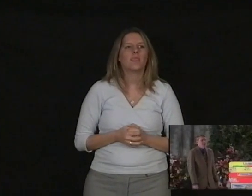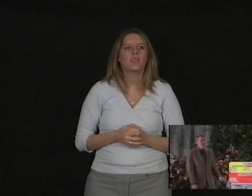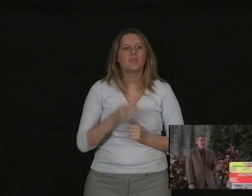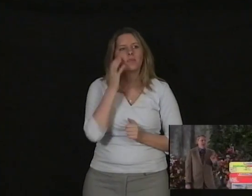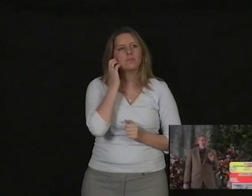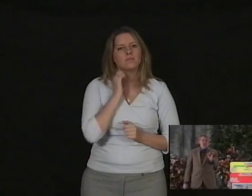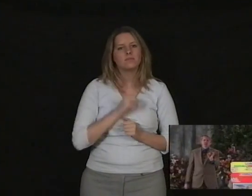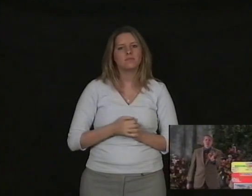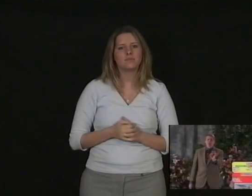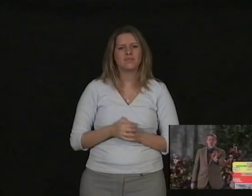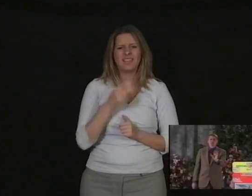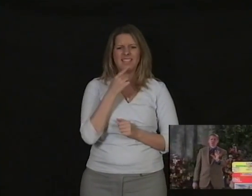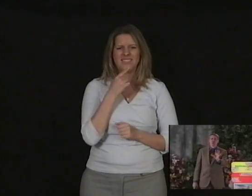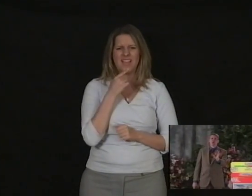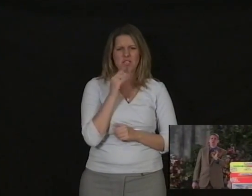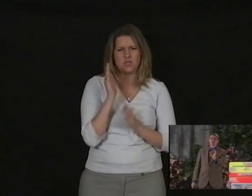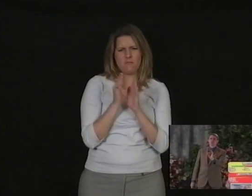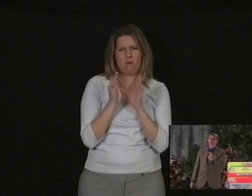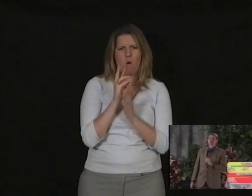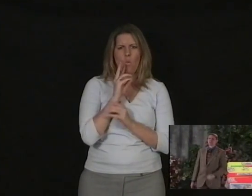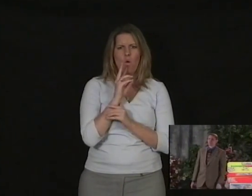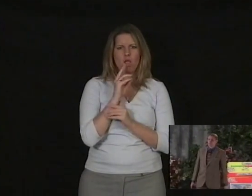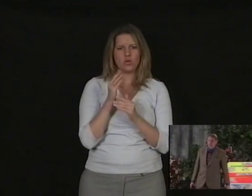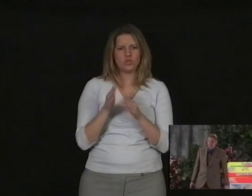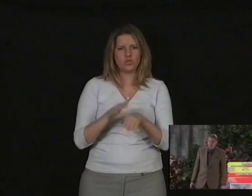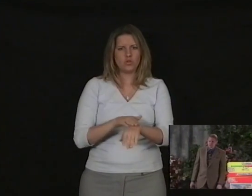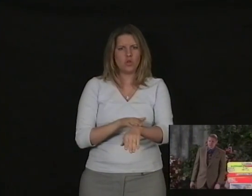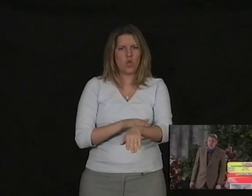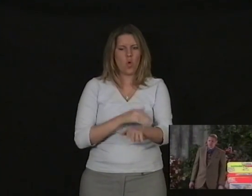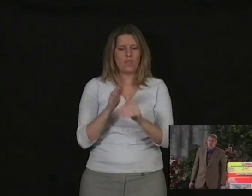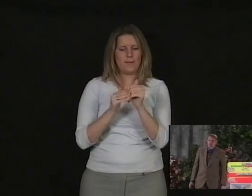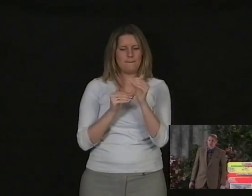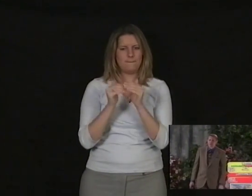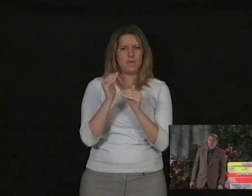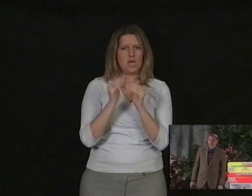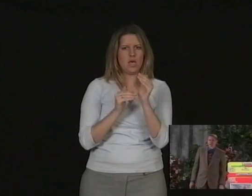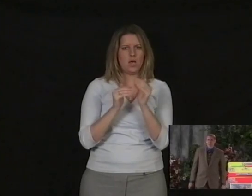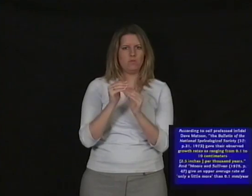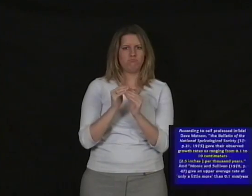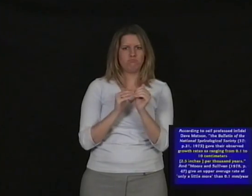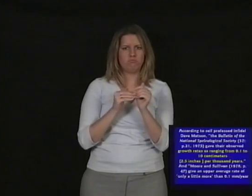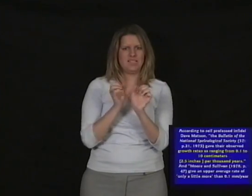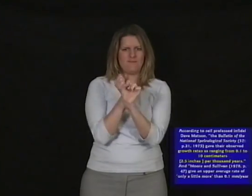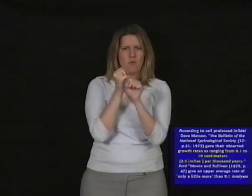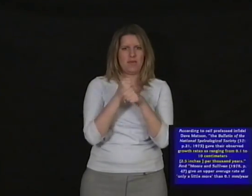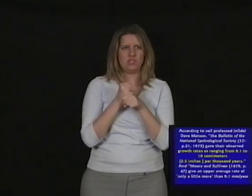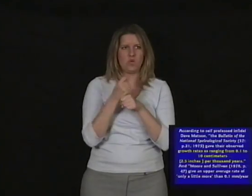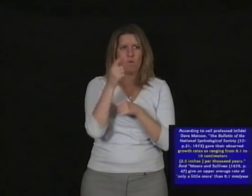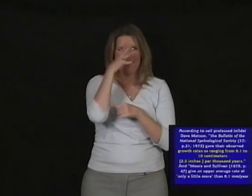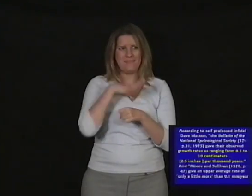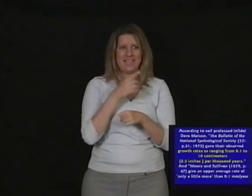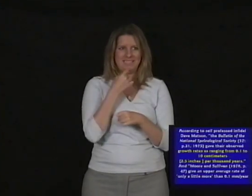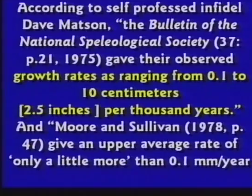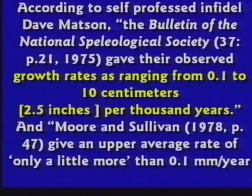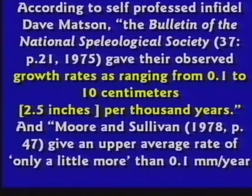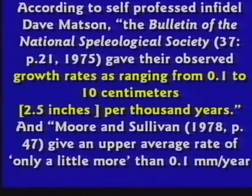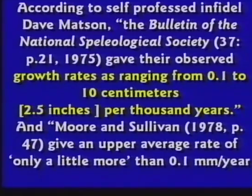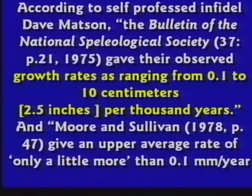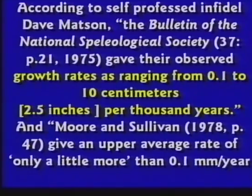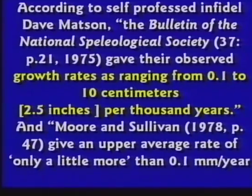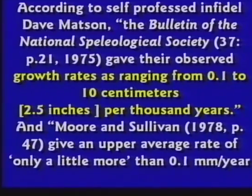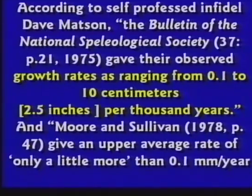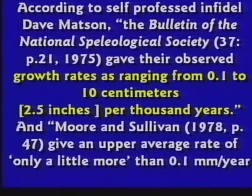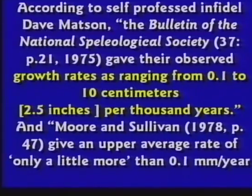here." They say tiny drops of water slowly build these formations. One guy said it takes 1,000 years to grow